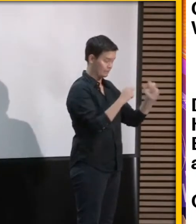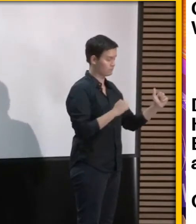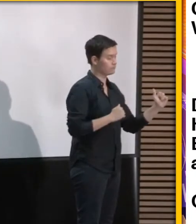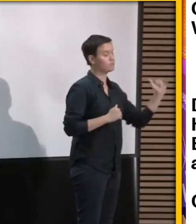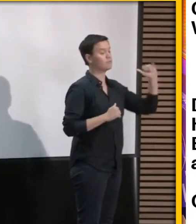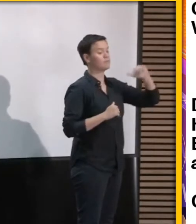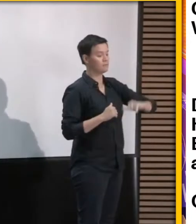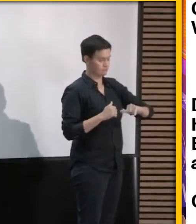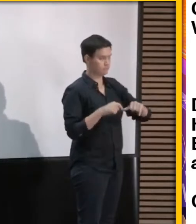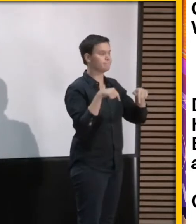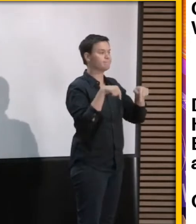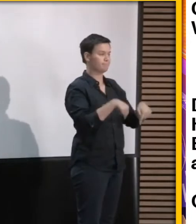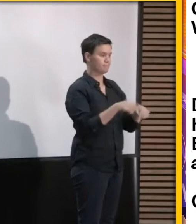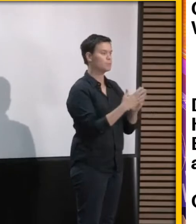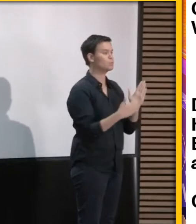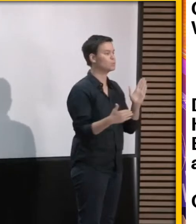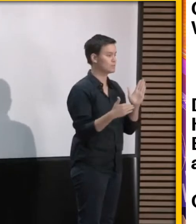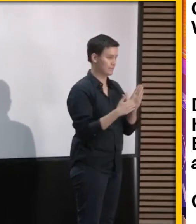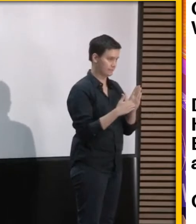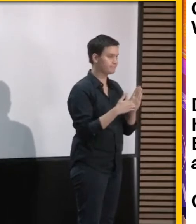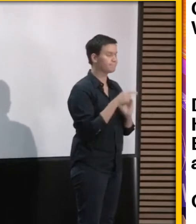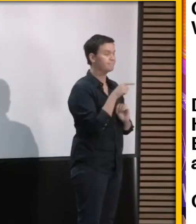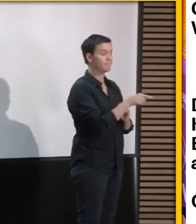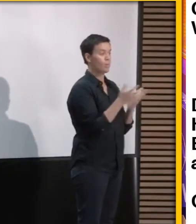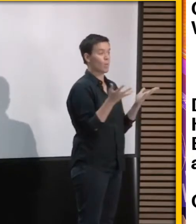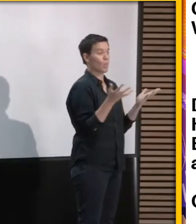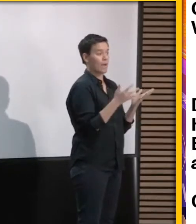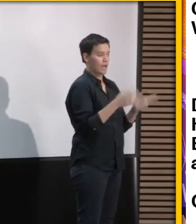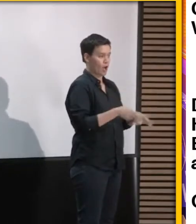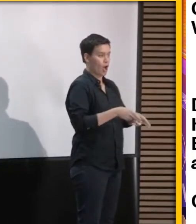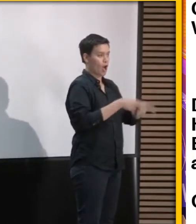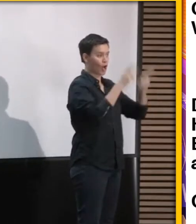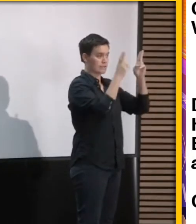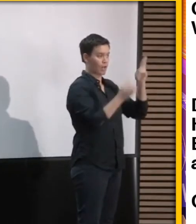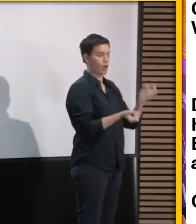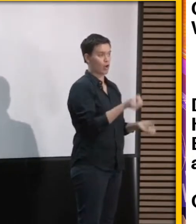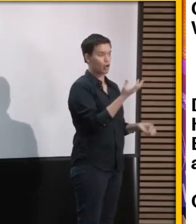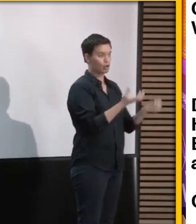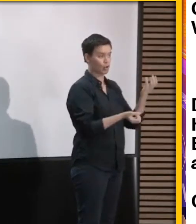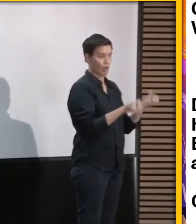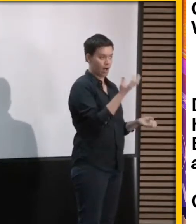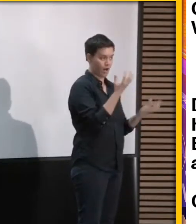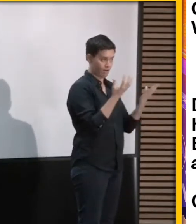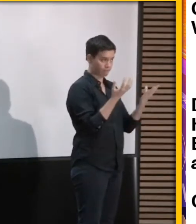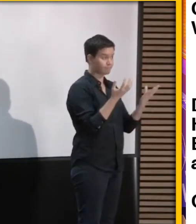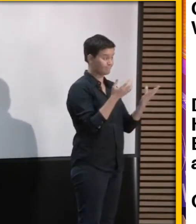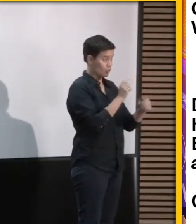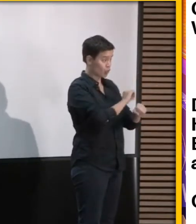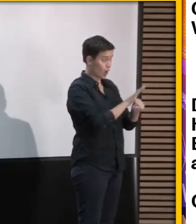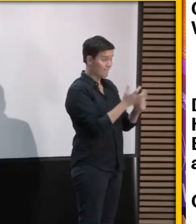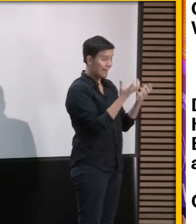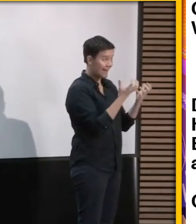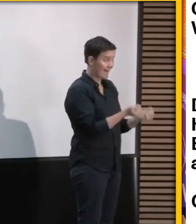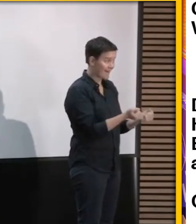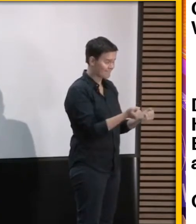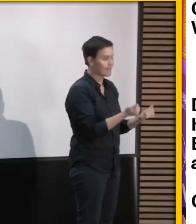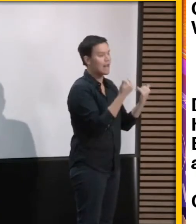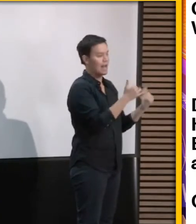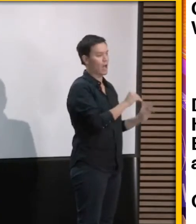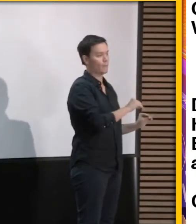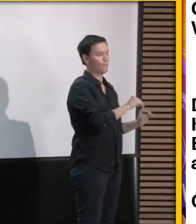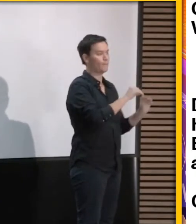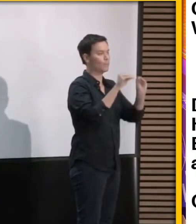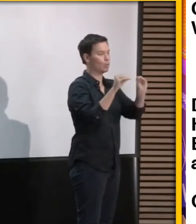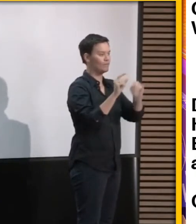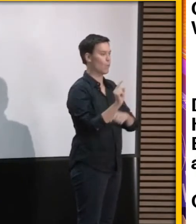she has been in managed isolation at the Sedima Hotel in Rotorua and will now be moved to a quarantine facility in Auckland. The